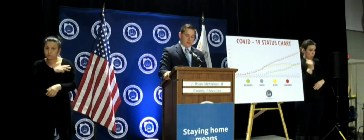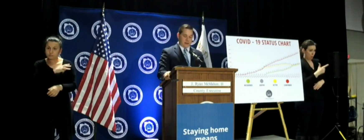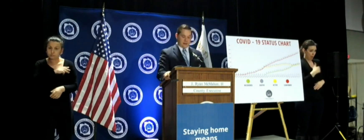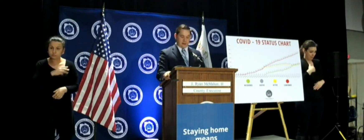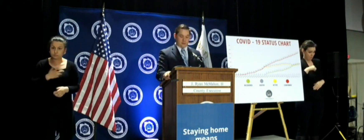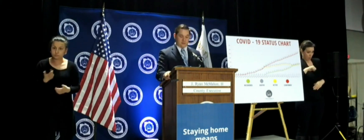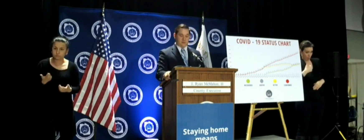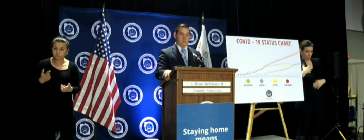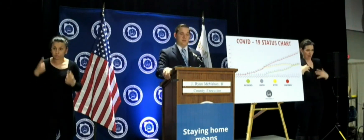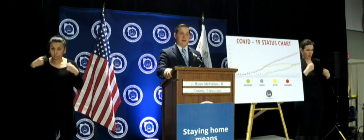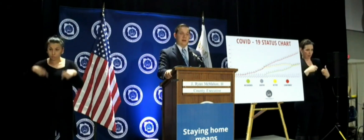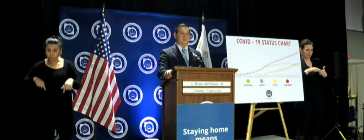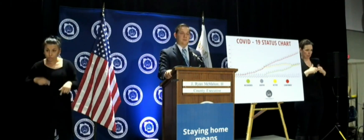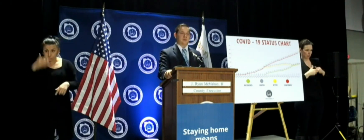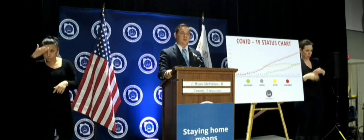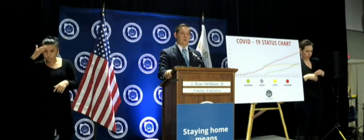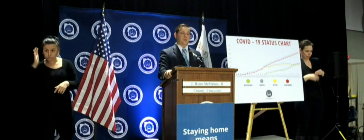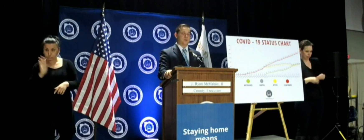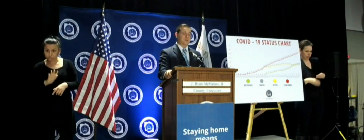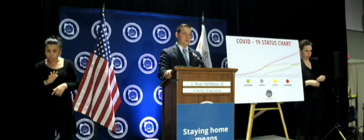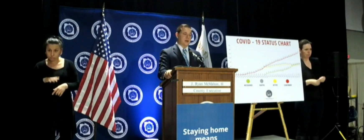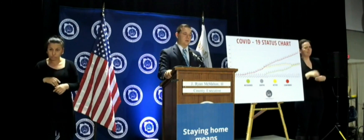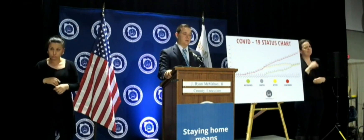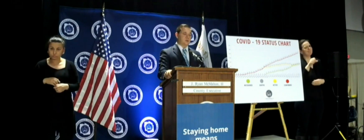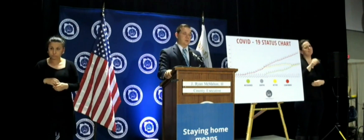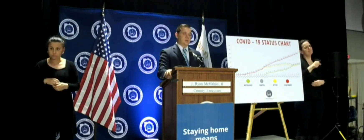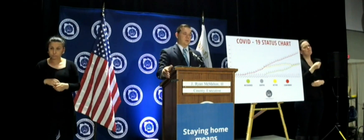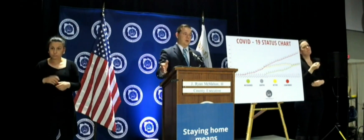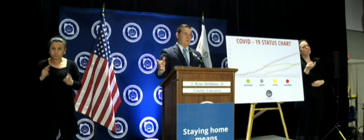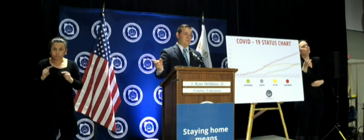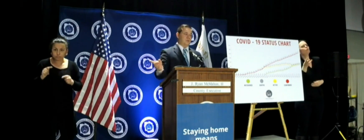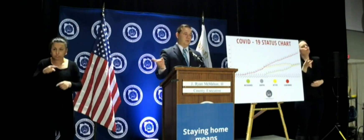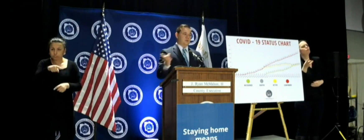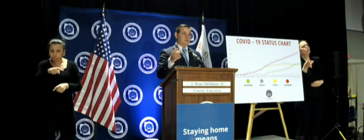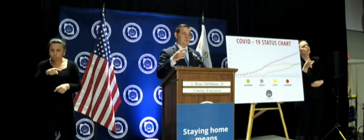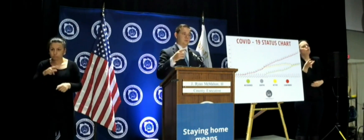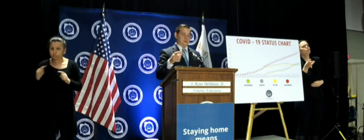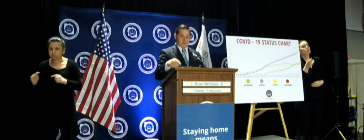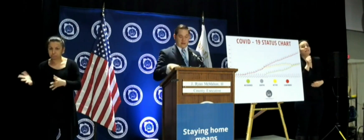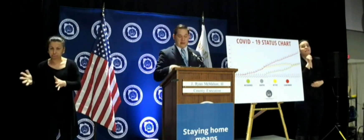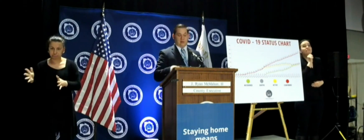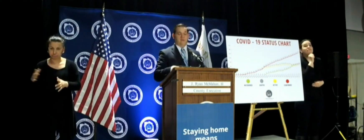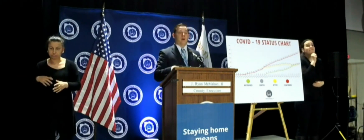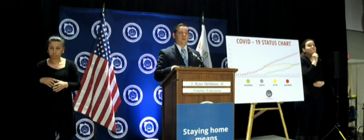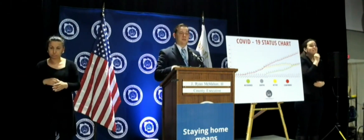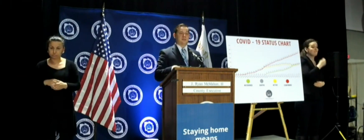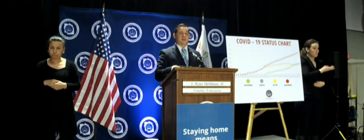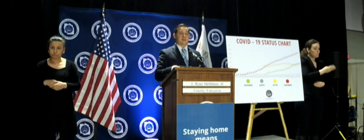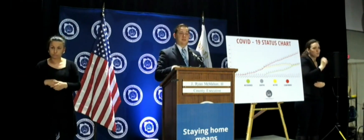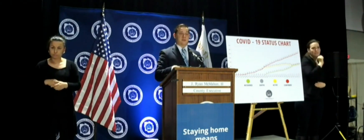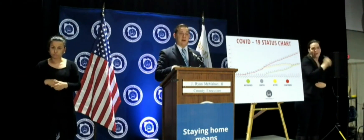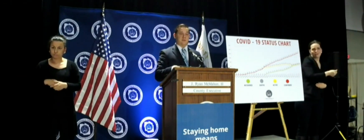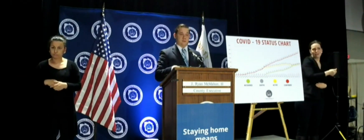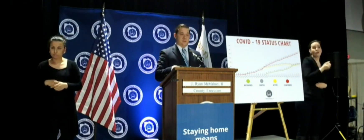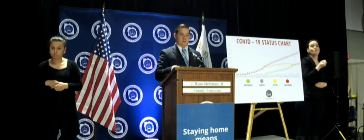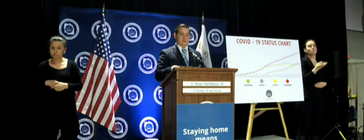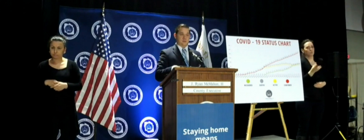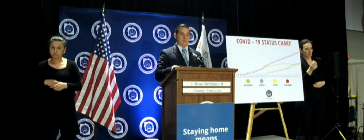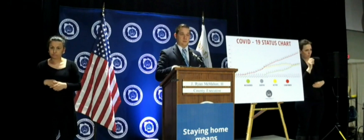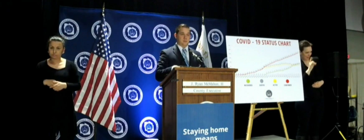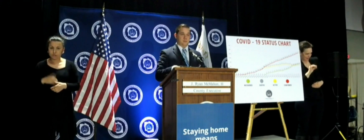had underlying. I think some of them did not. So I think what we're seeing now is the first few deaths. And again, I don't have all the details on the 5